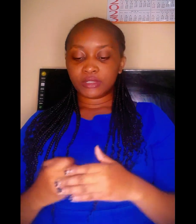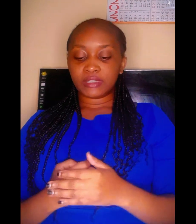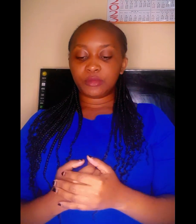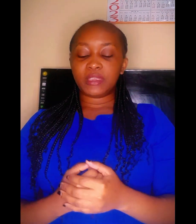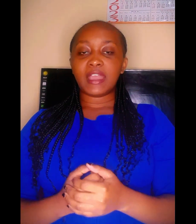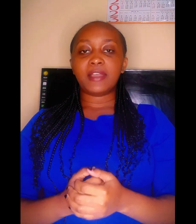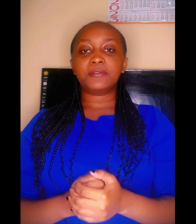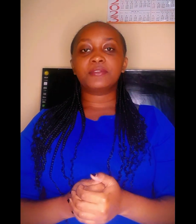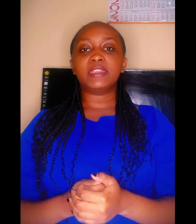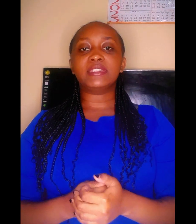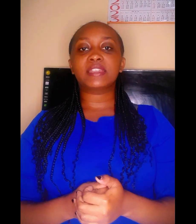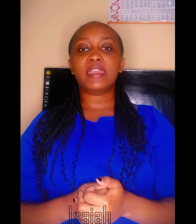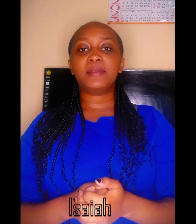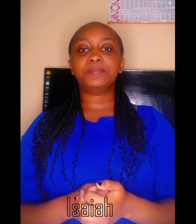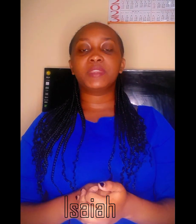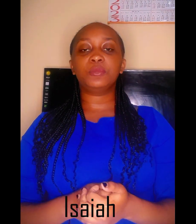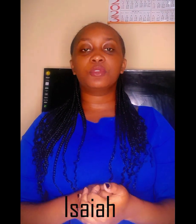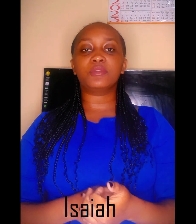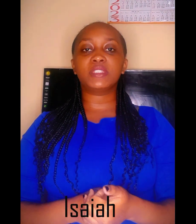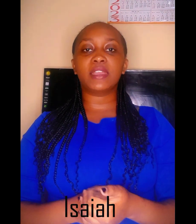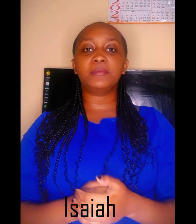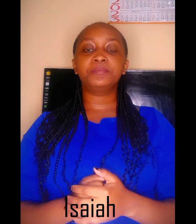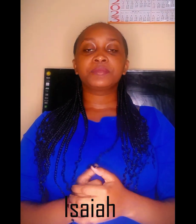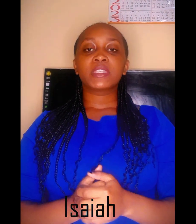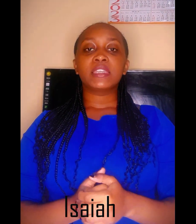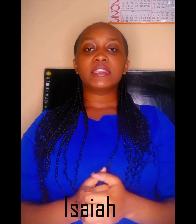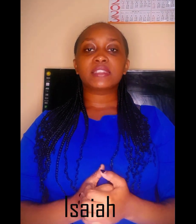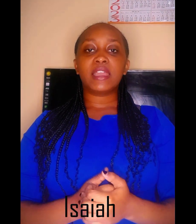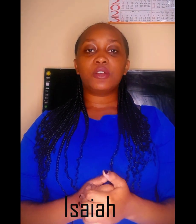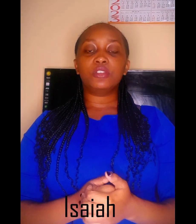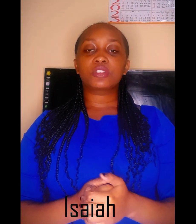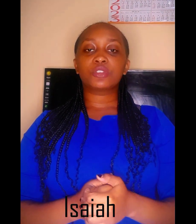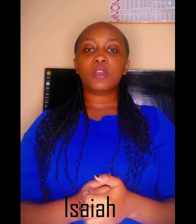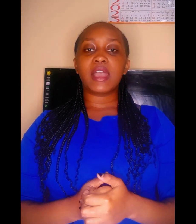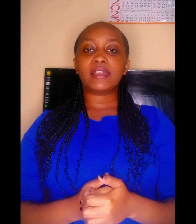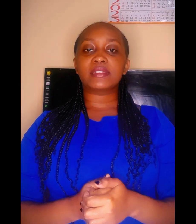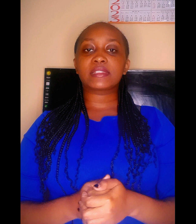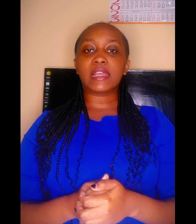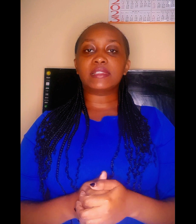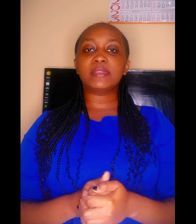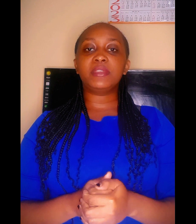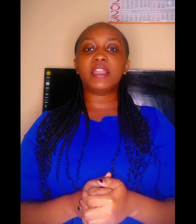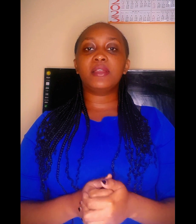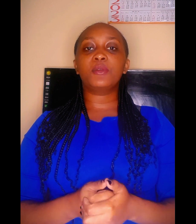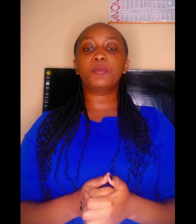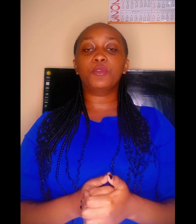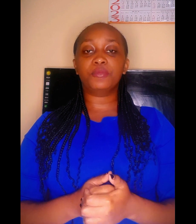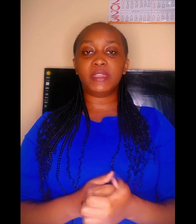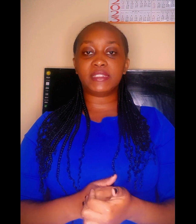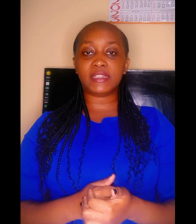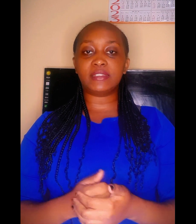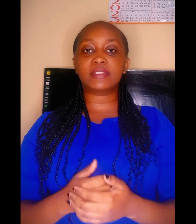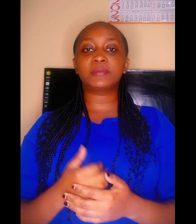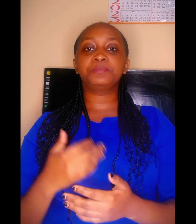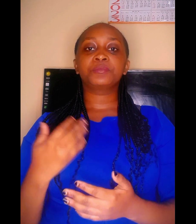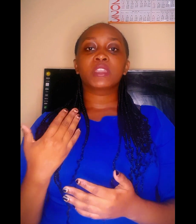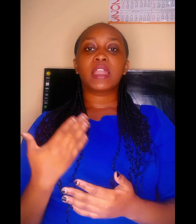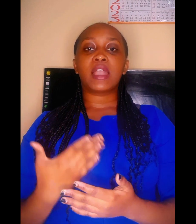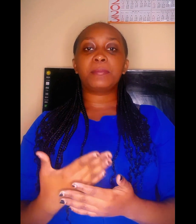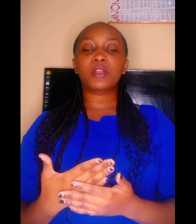Then we have Isaiah, the book of Isaiah. Isaiah also has a similar movement as